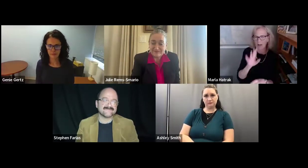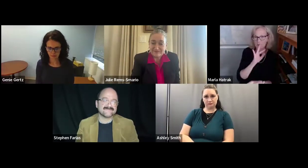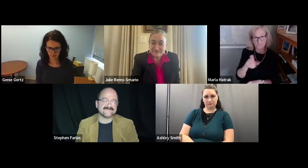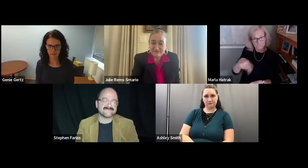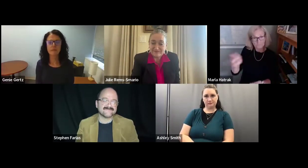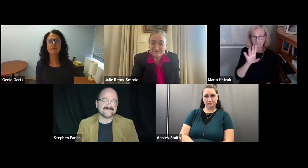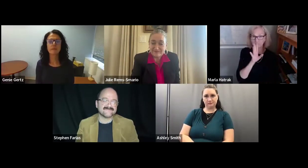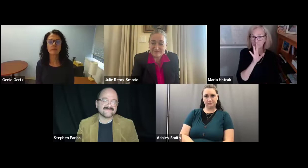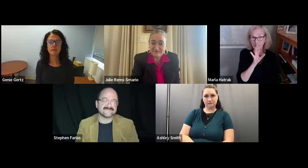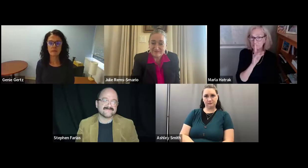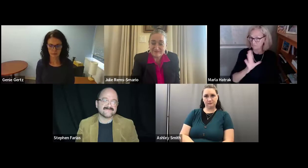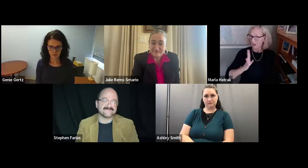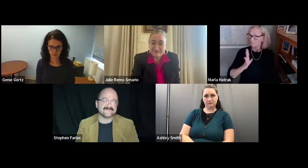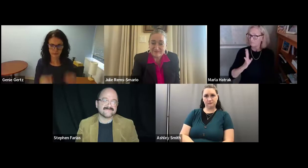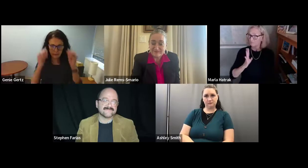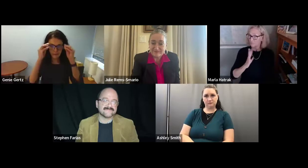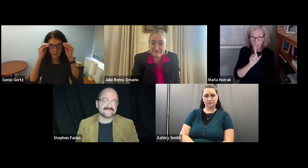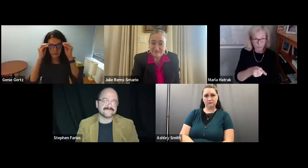Spoken language, as we know it,